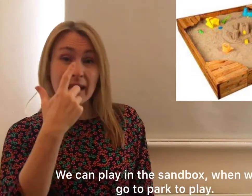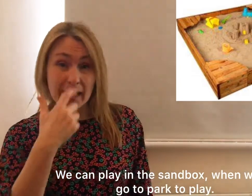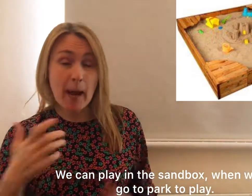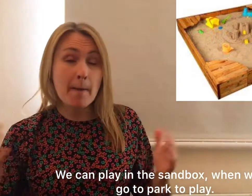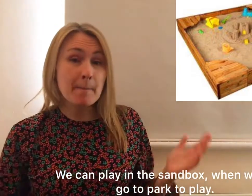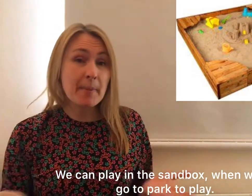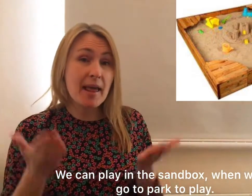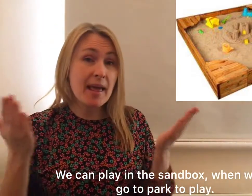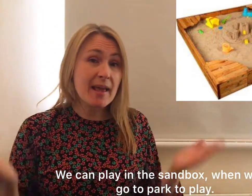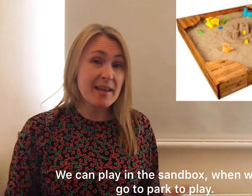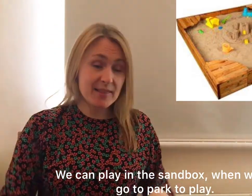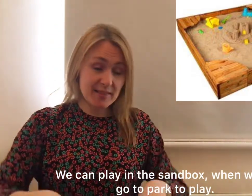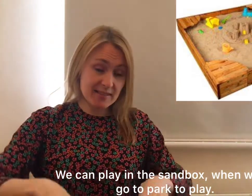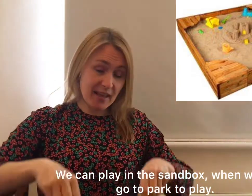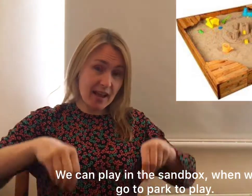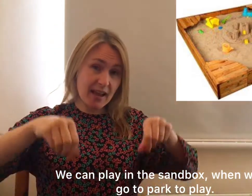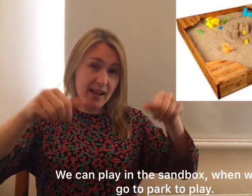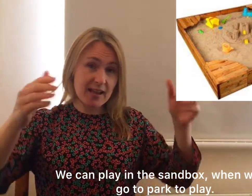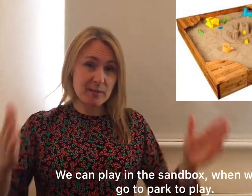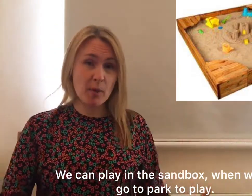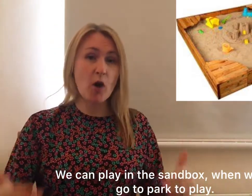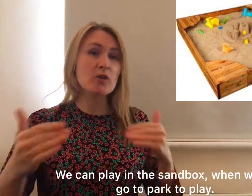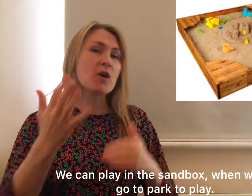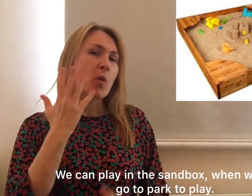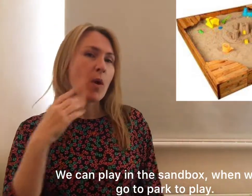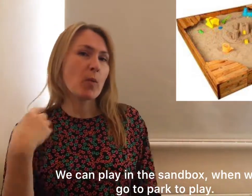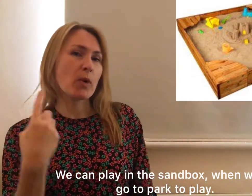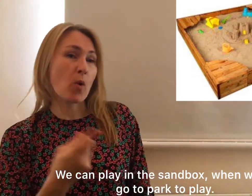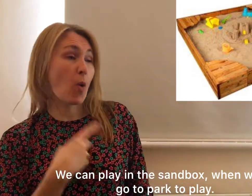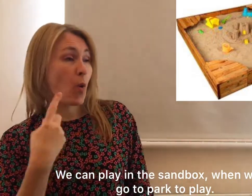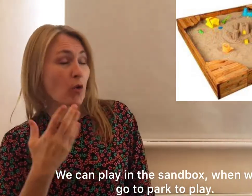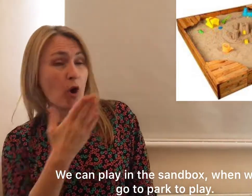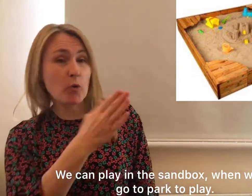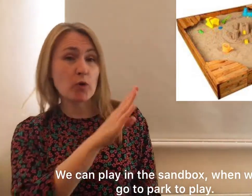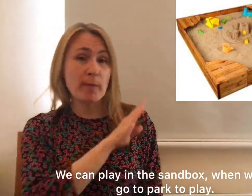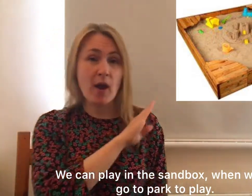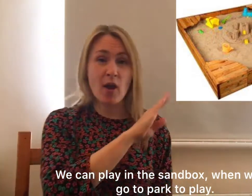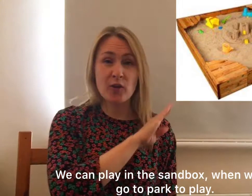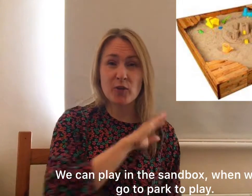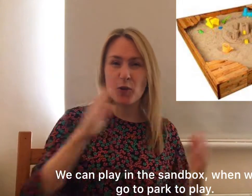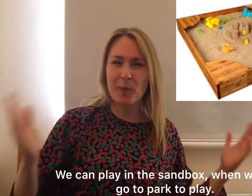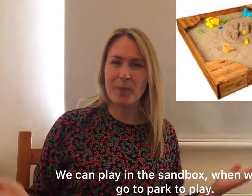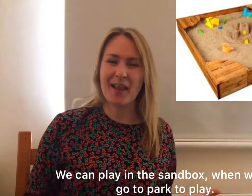can play in the sandbox, when we go to the park to play